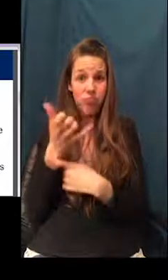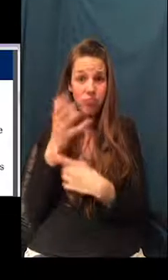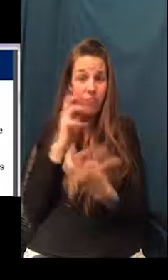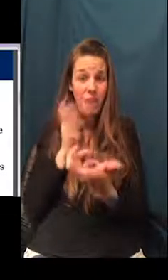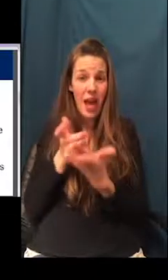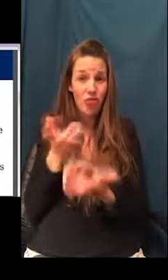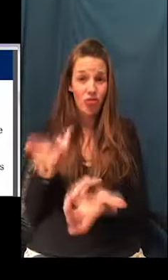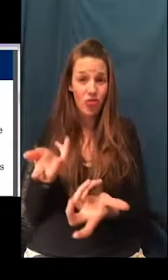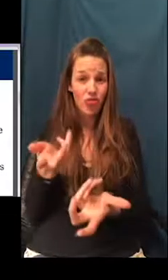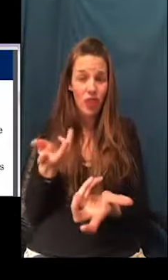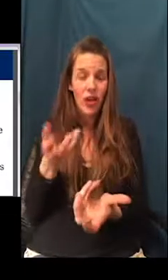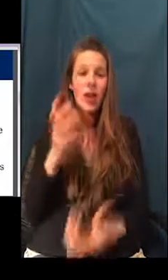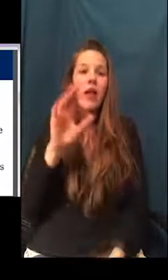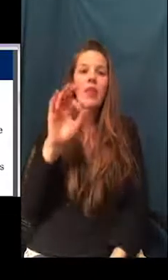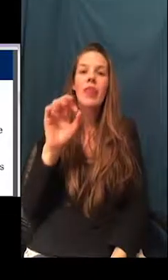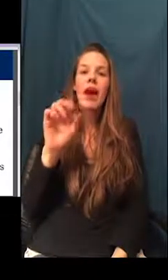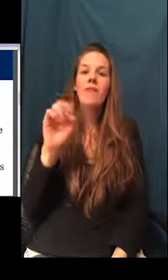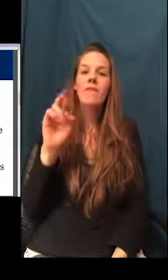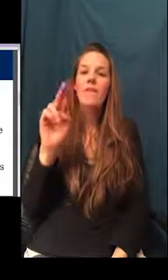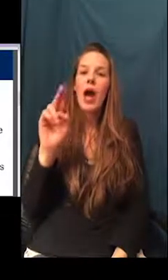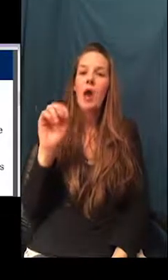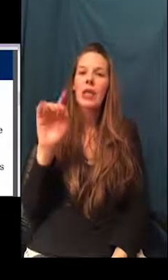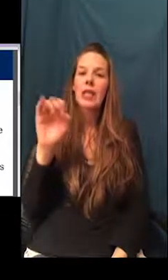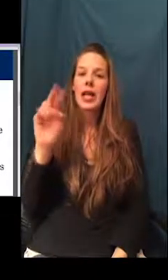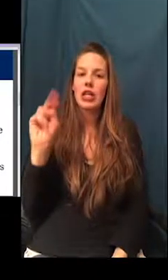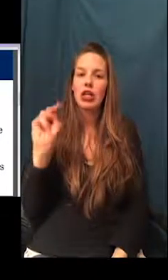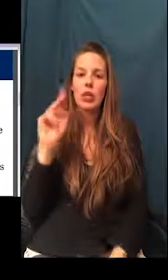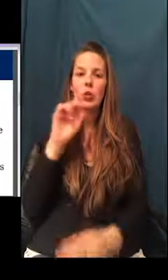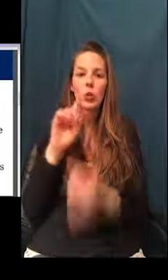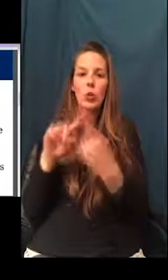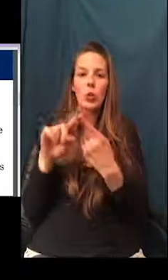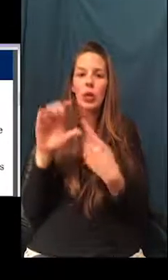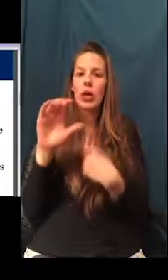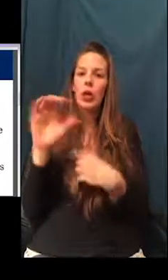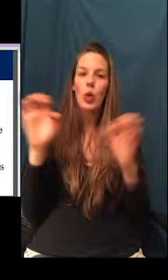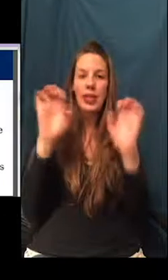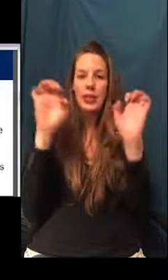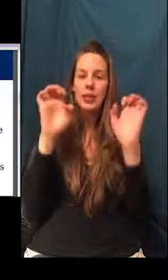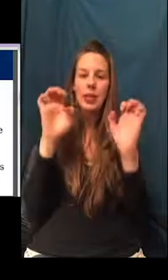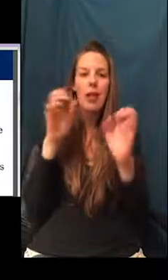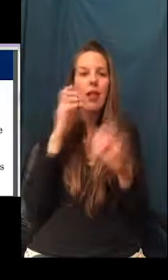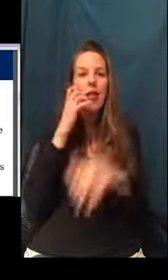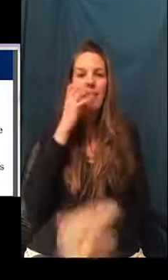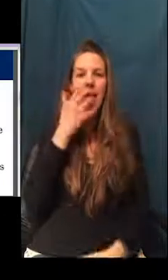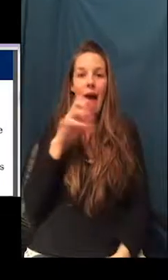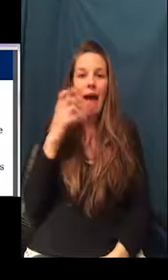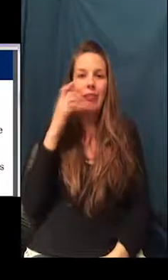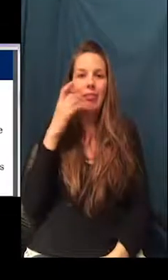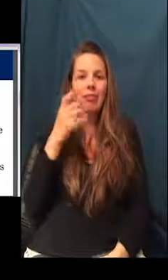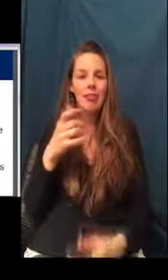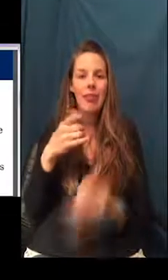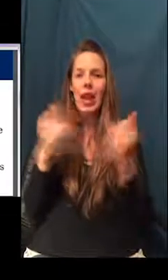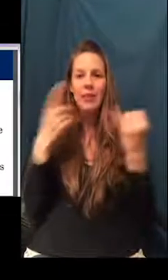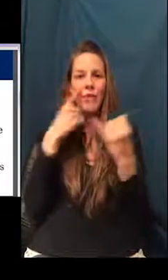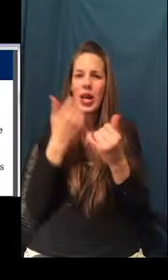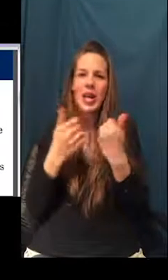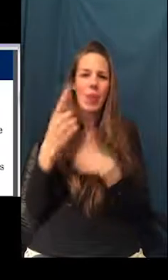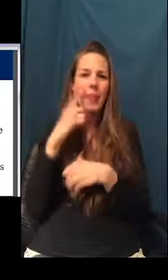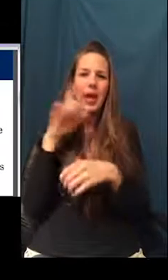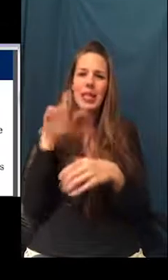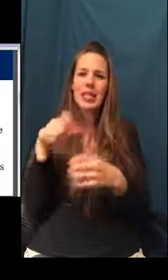Yeah, the Foundation 2 Crisis Line is a good fit for anybody that needs some additional support or needs somebody to talk